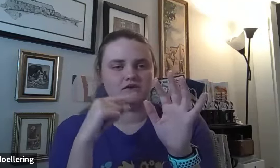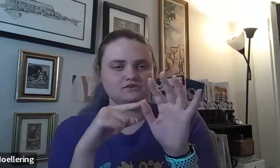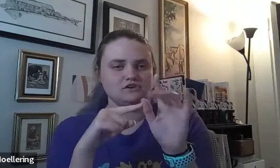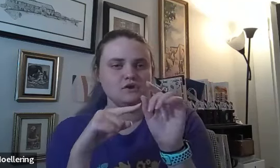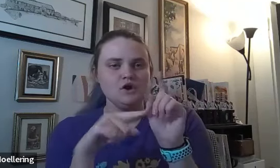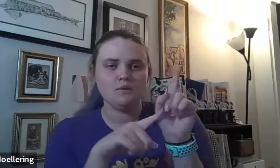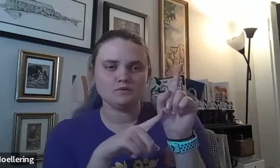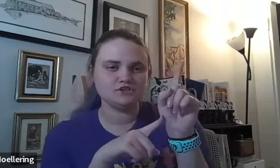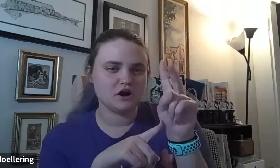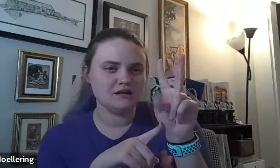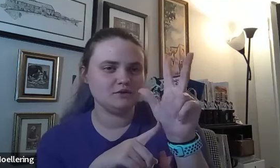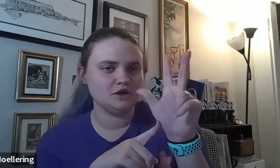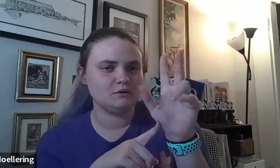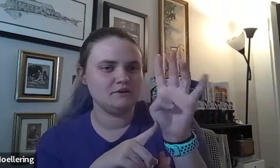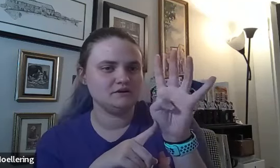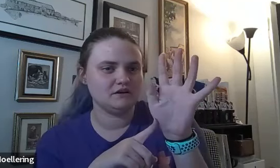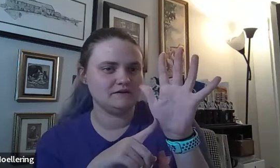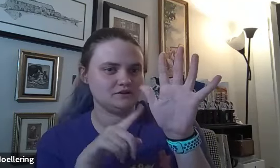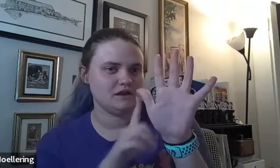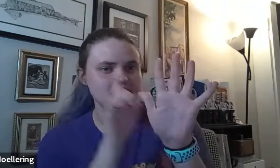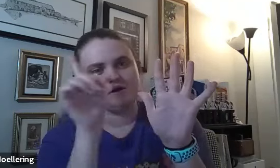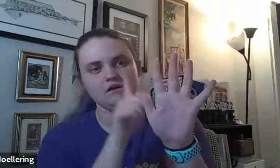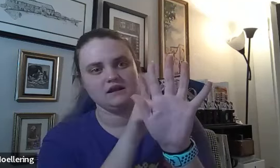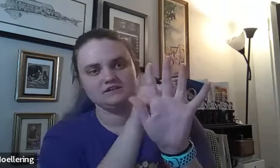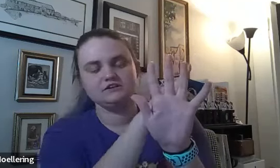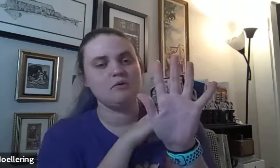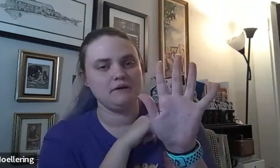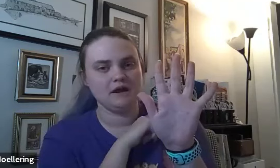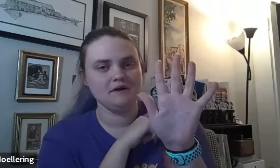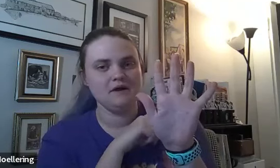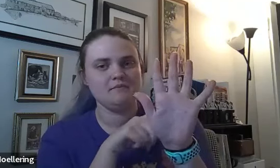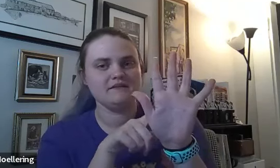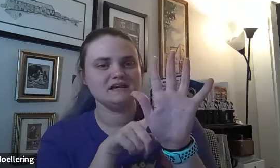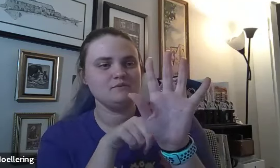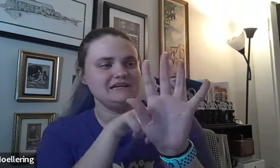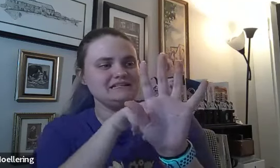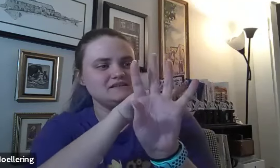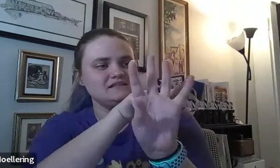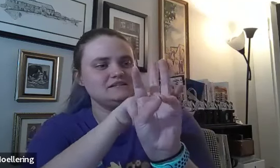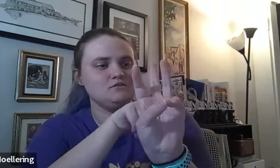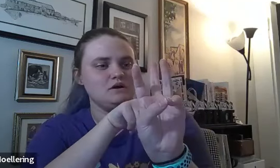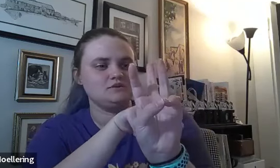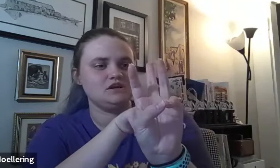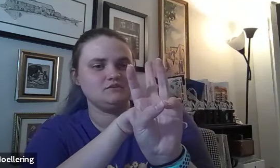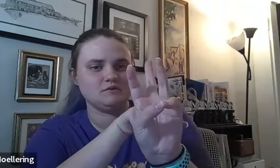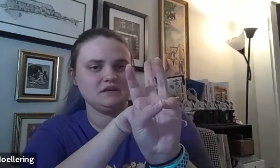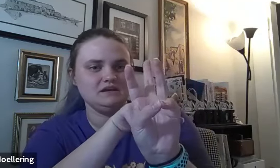pattern. So when we're starting, we're building our fingers, we're having them all kind of starting to point up. By the time we get to the 6th one, we're starting with our